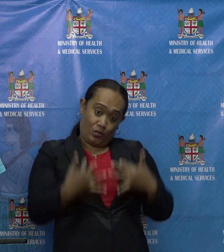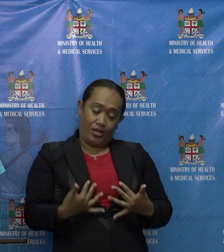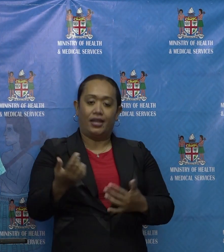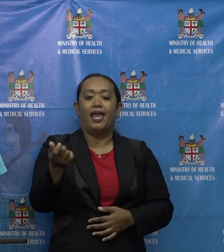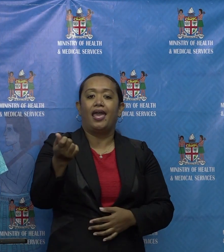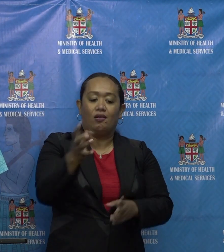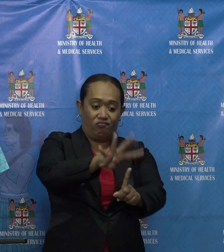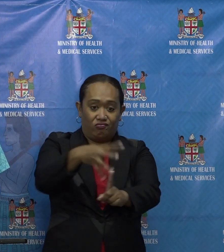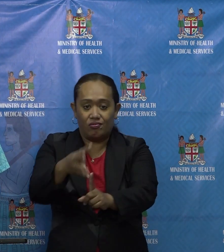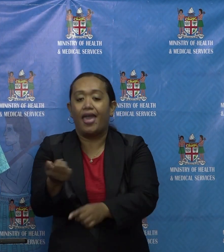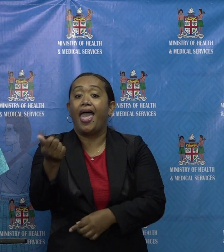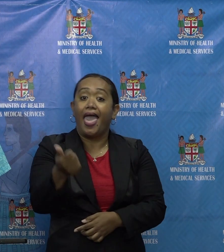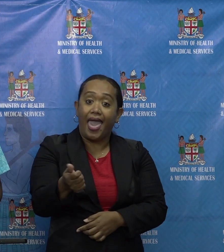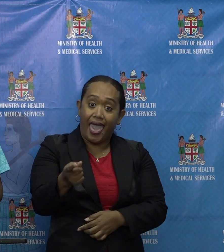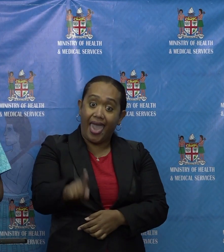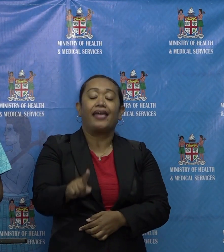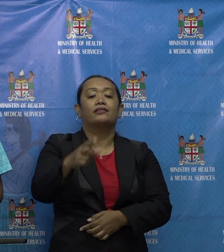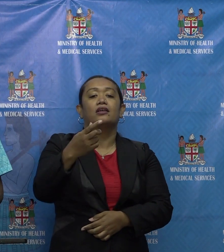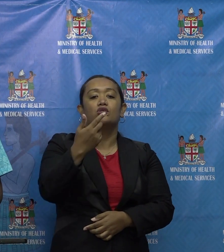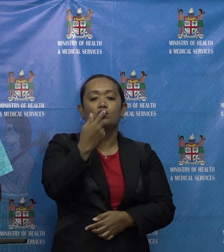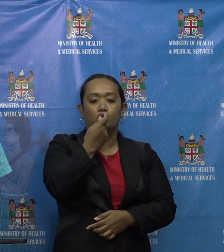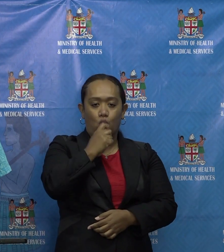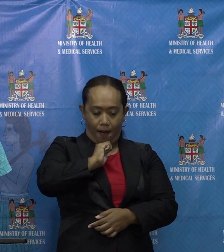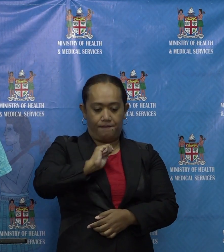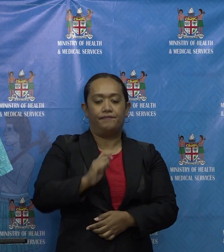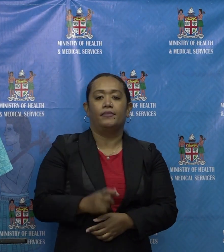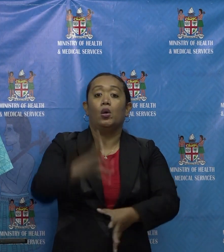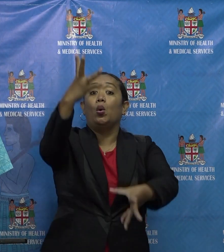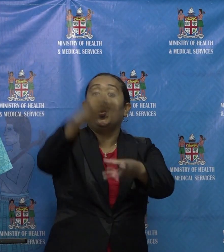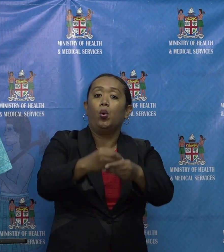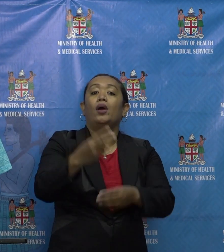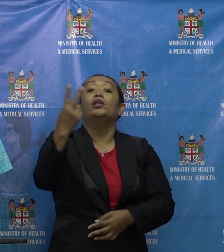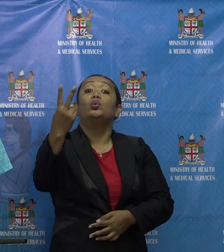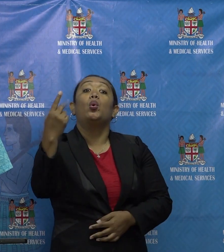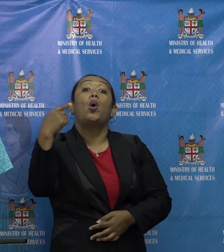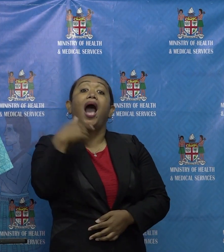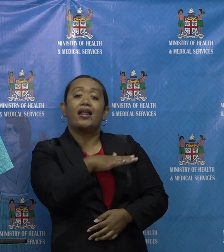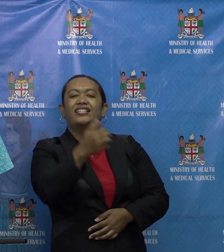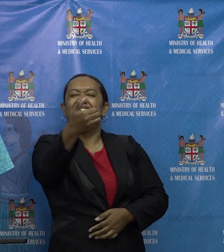549 swabbed, for a cumulative total of